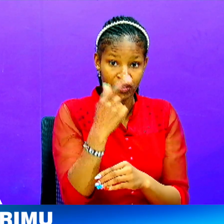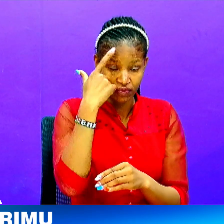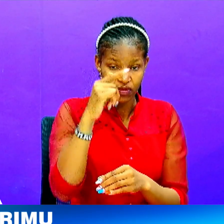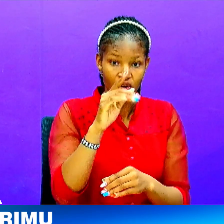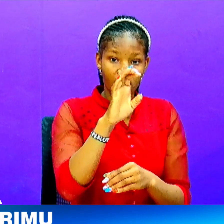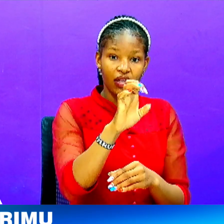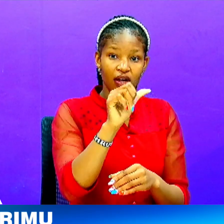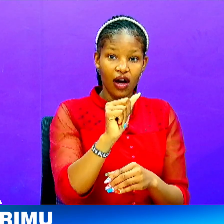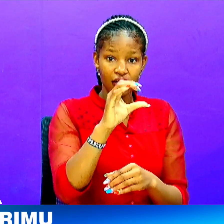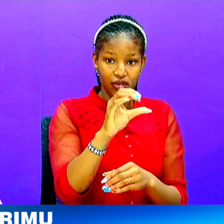the